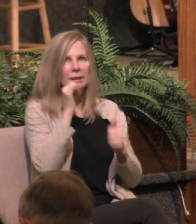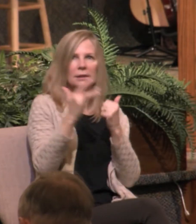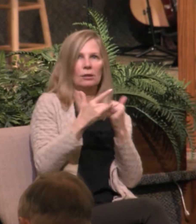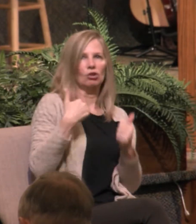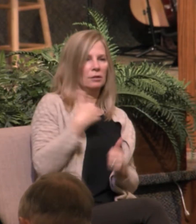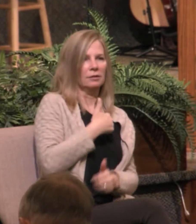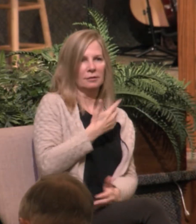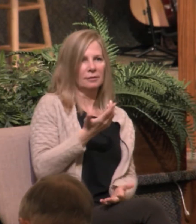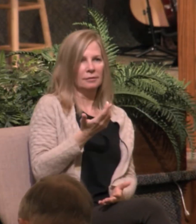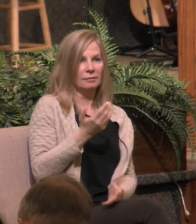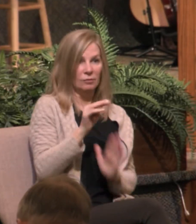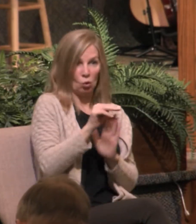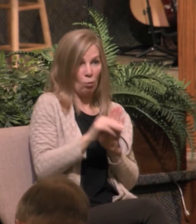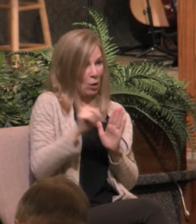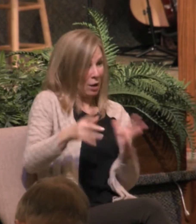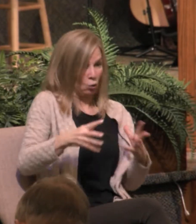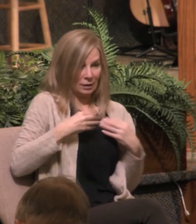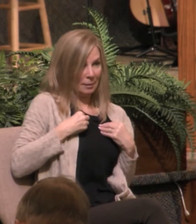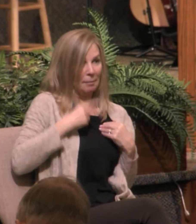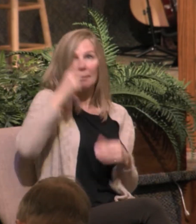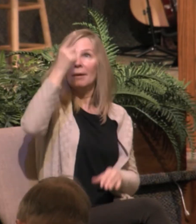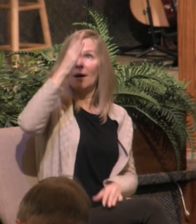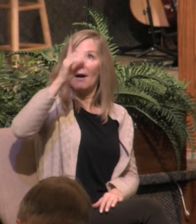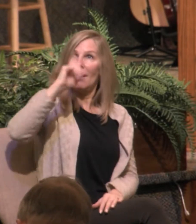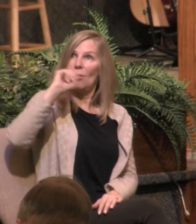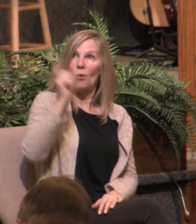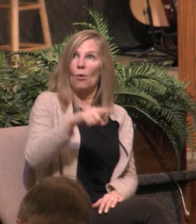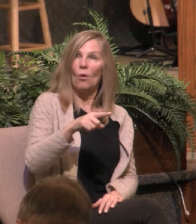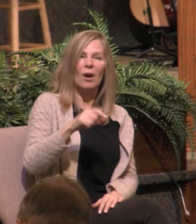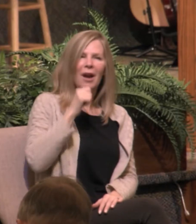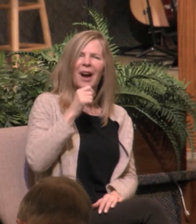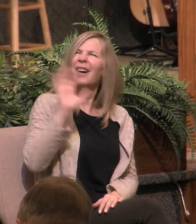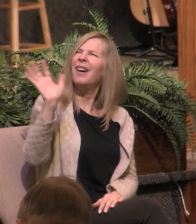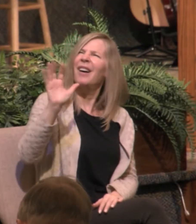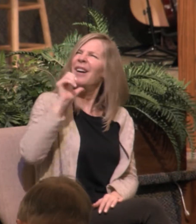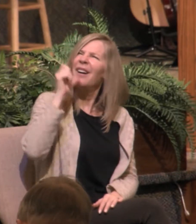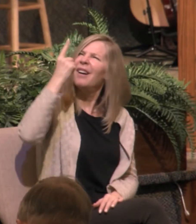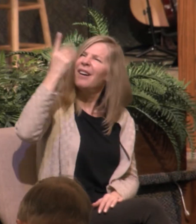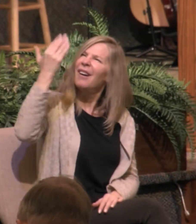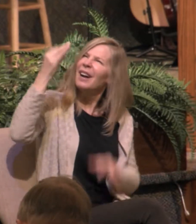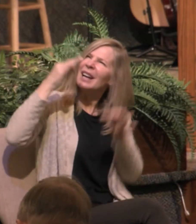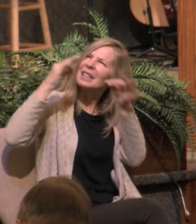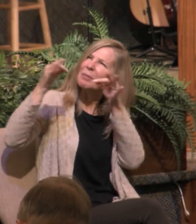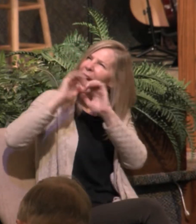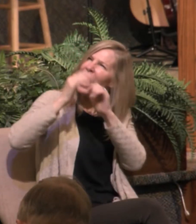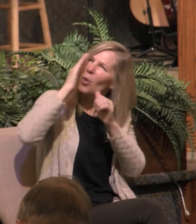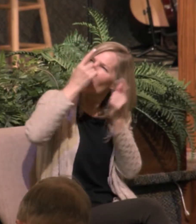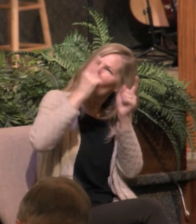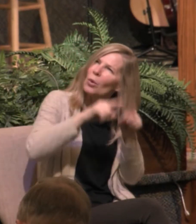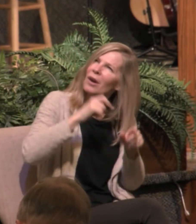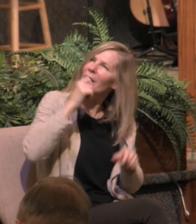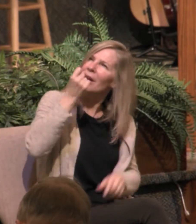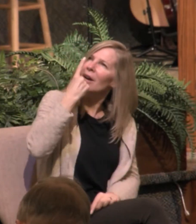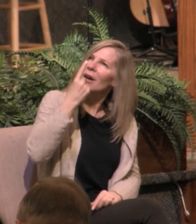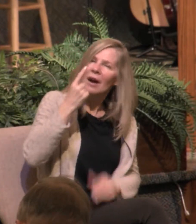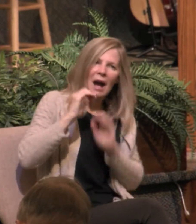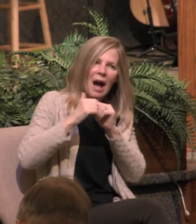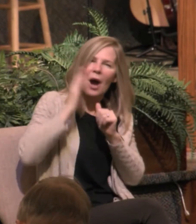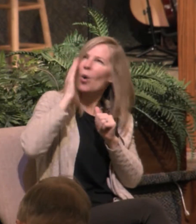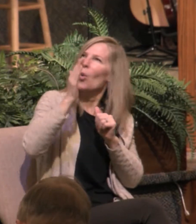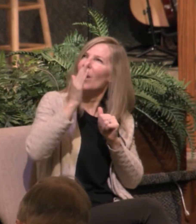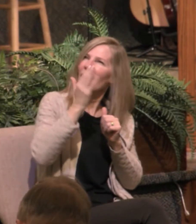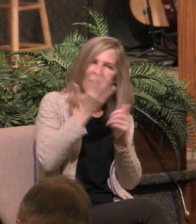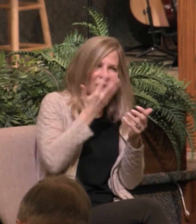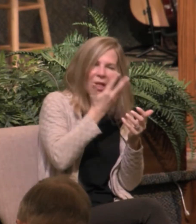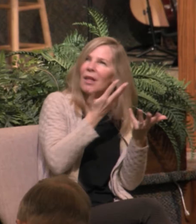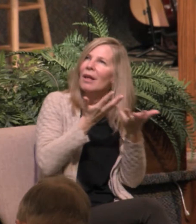Moses had to accept what God said. Not give me an explanation. How is this actually going to work? How is this going to look?